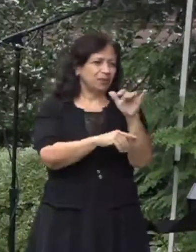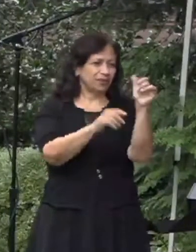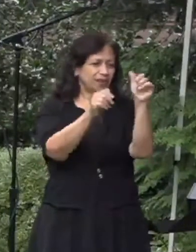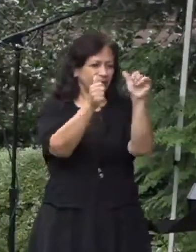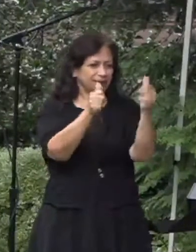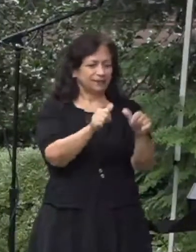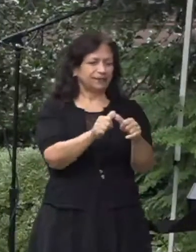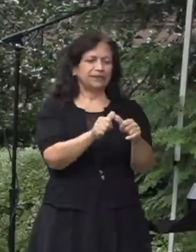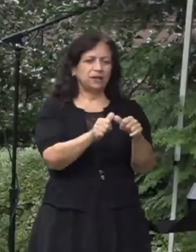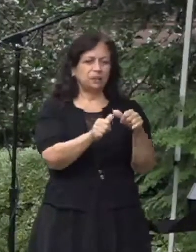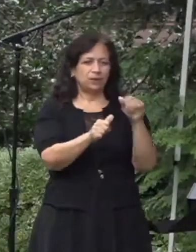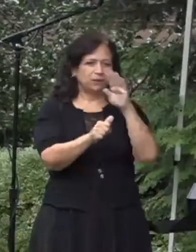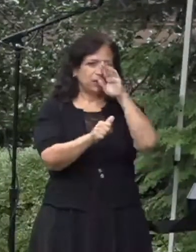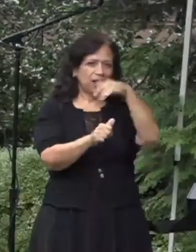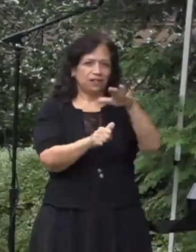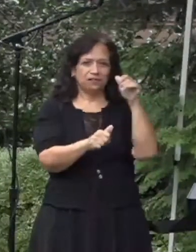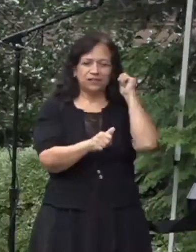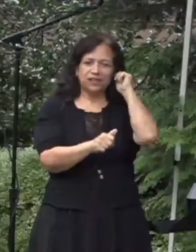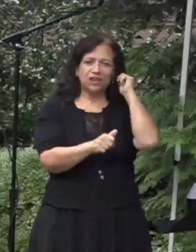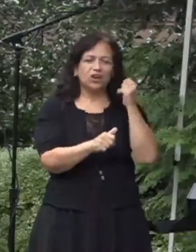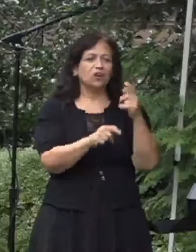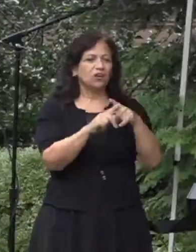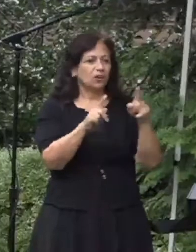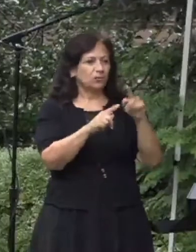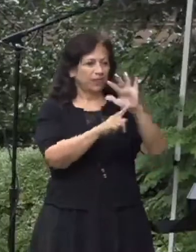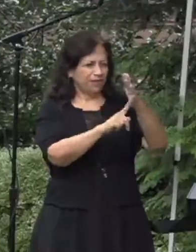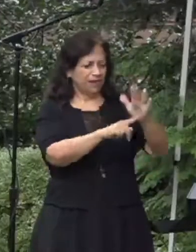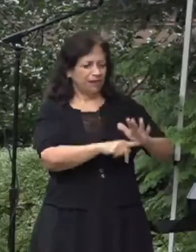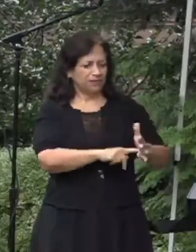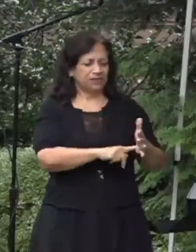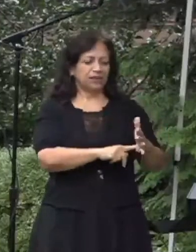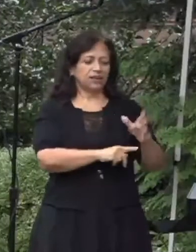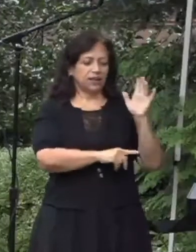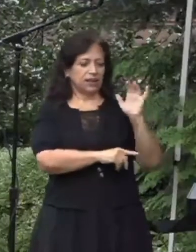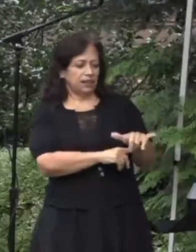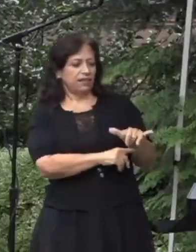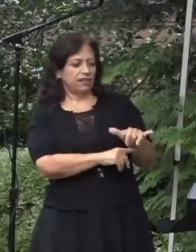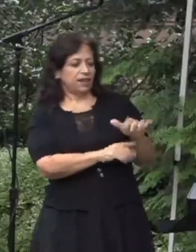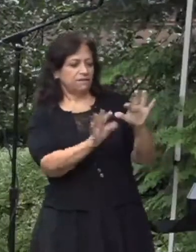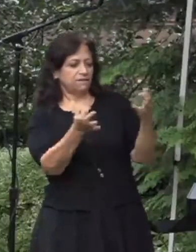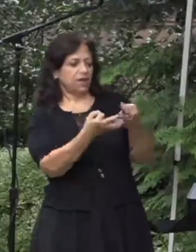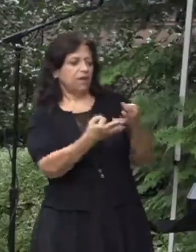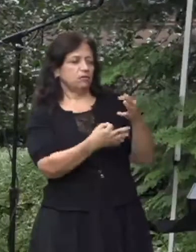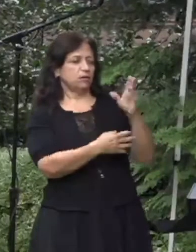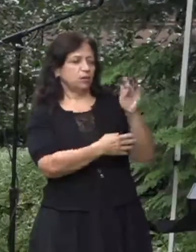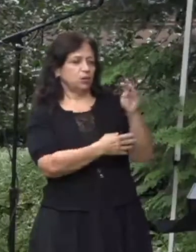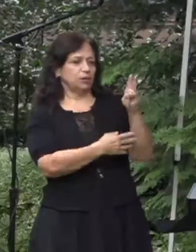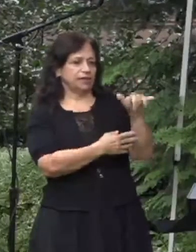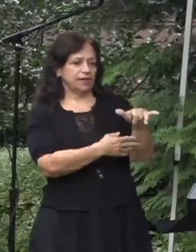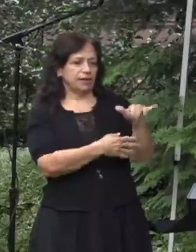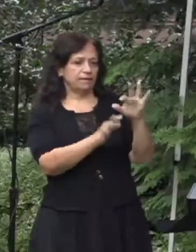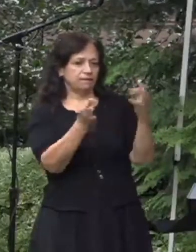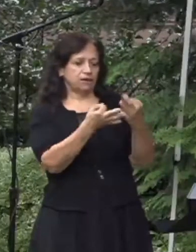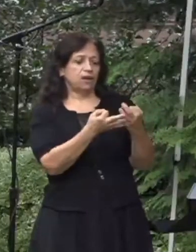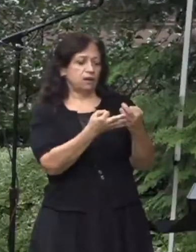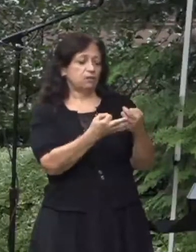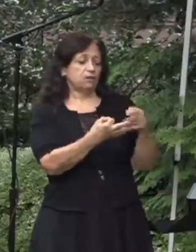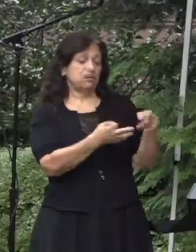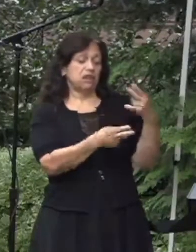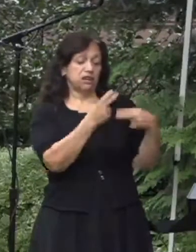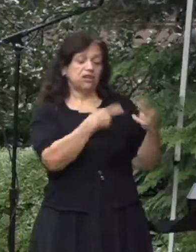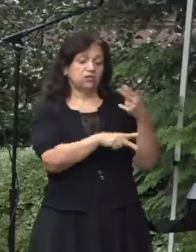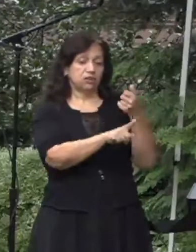ear-shaped leaves. So the Busey family elephant ear had a history and story of its